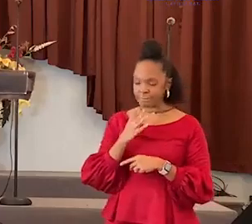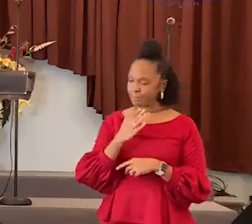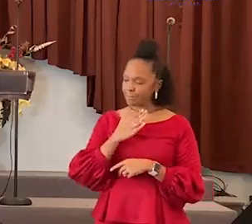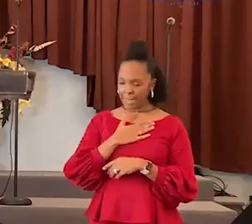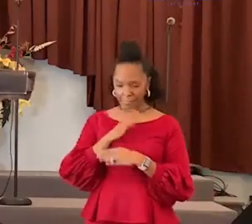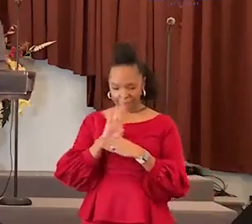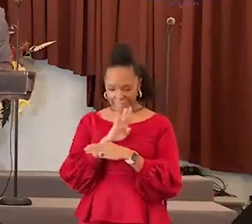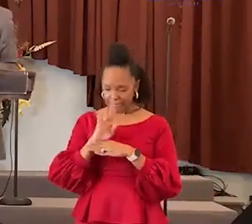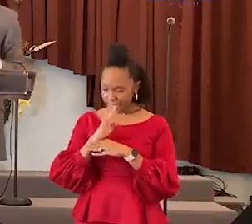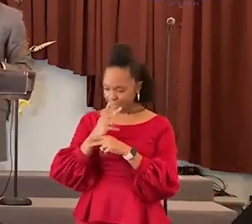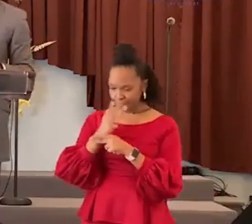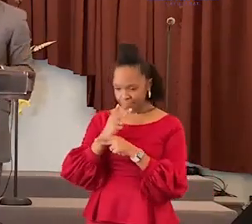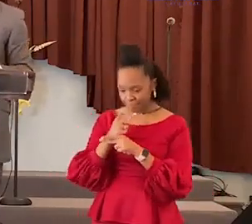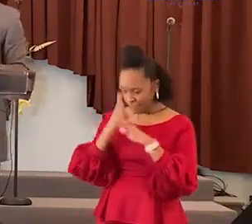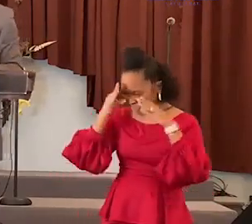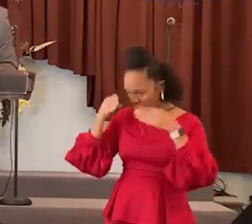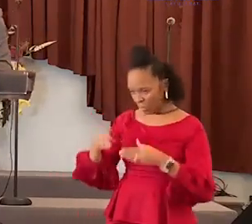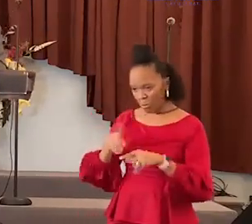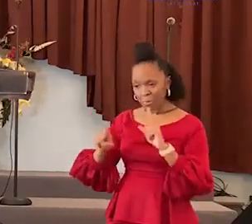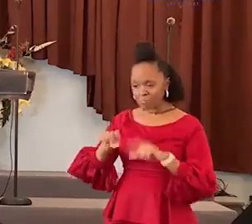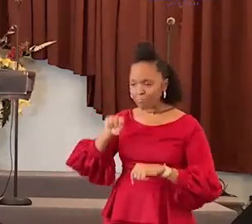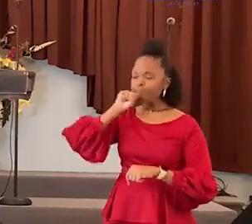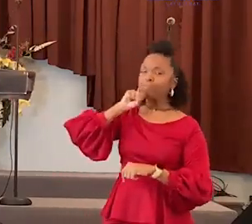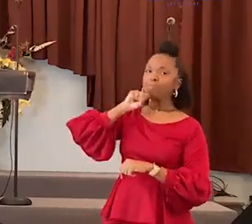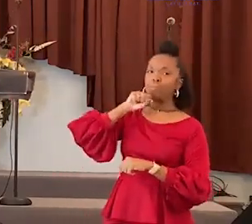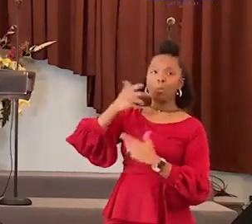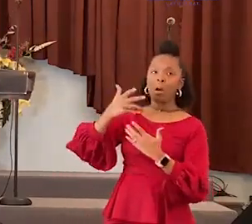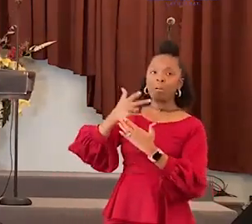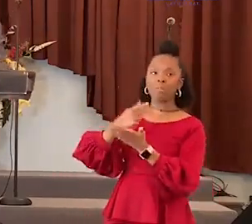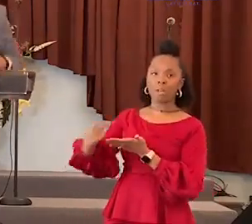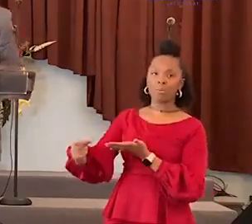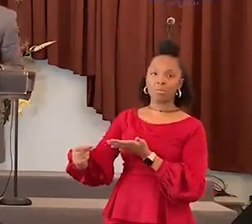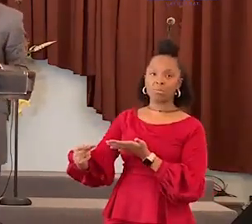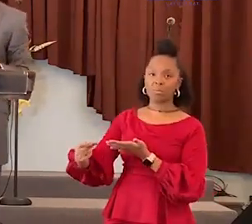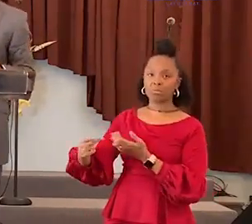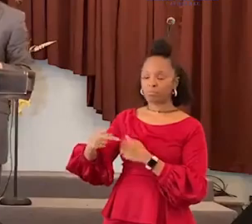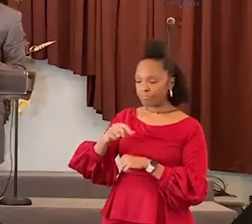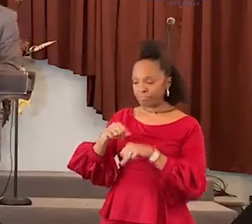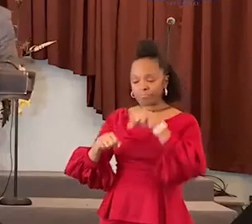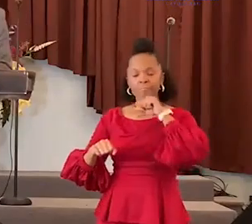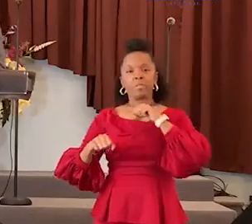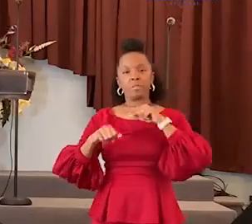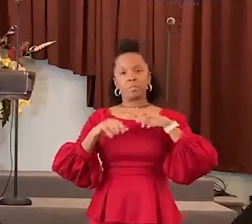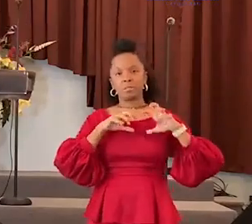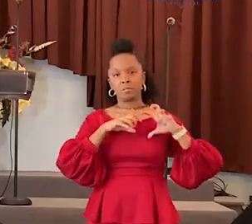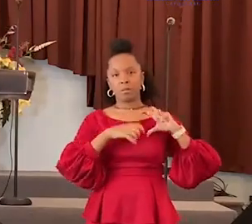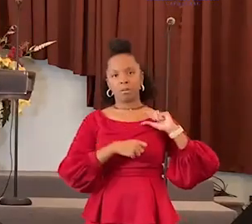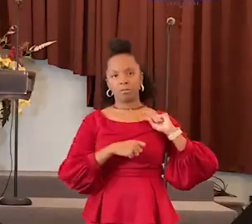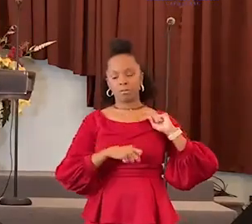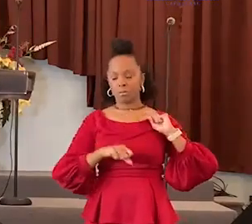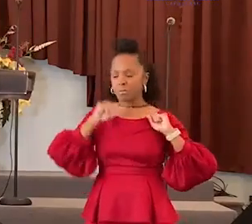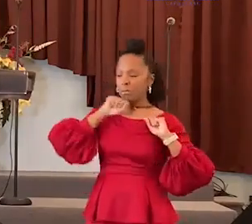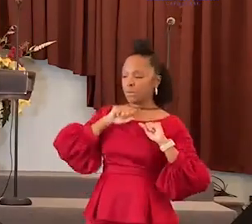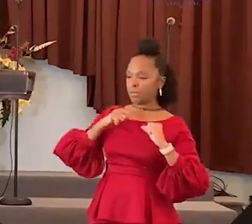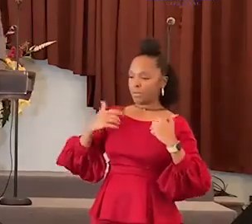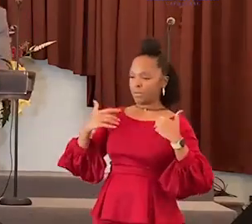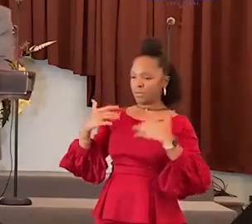hit with failure, hit with sorrows, hit with fear, wounded by insecurities